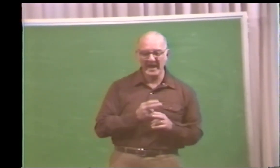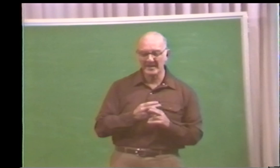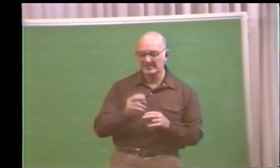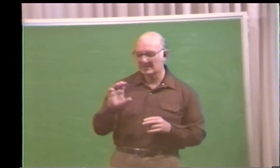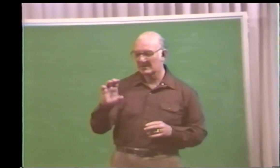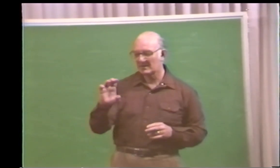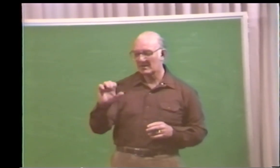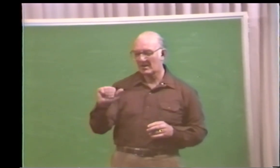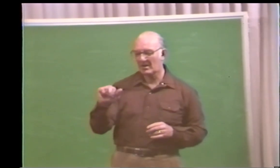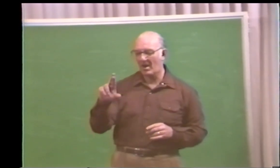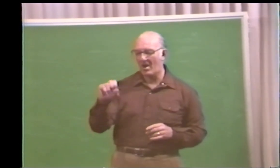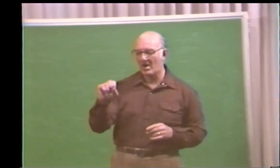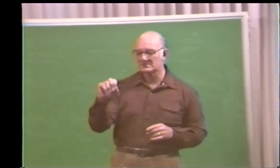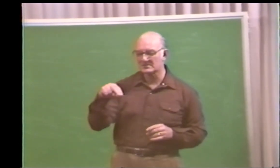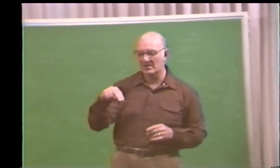named Carson